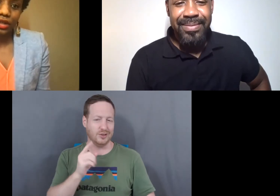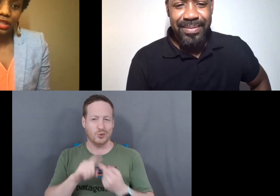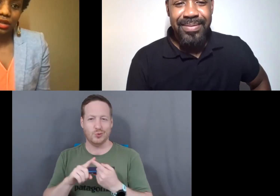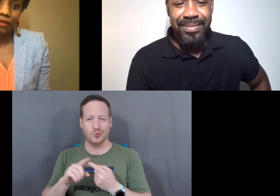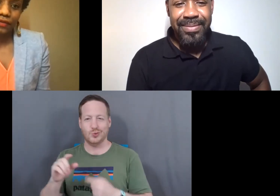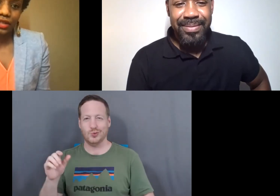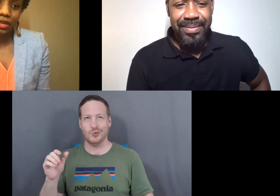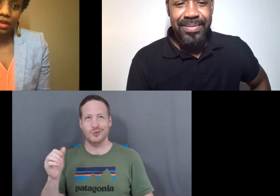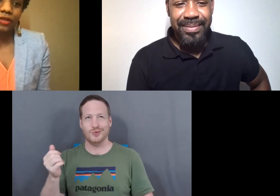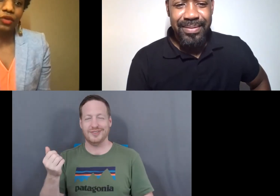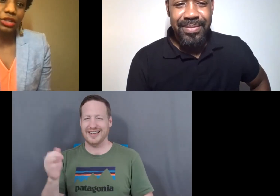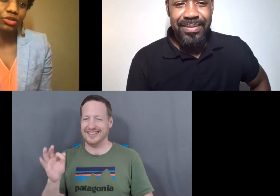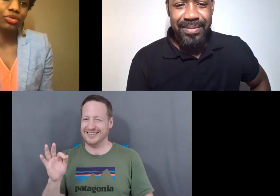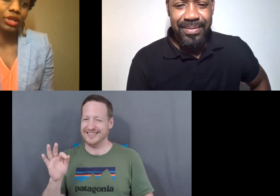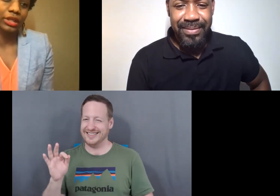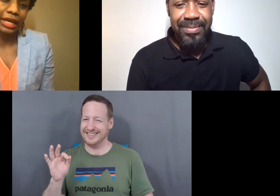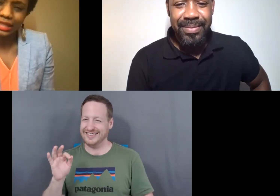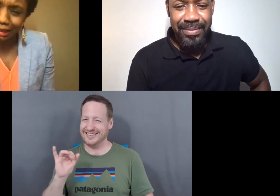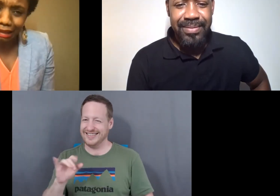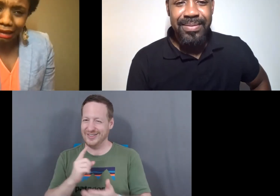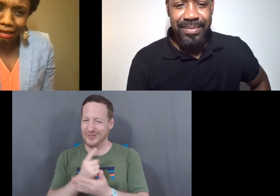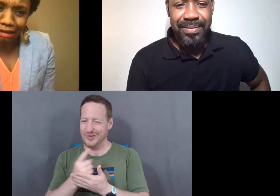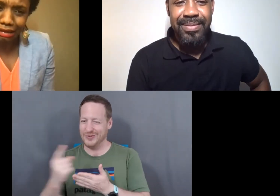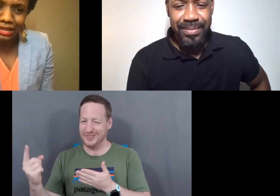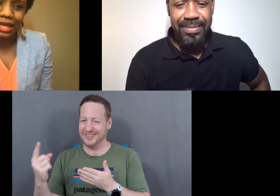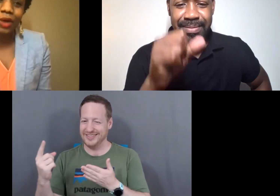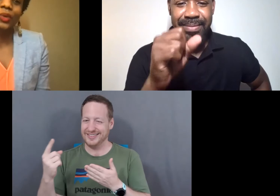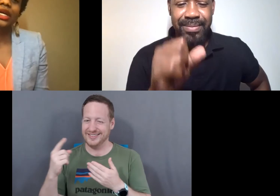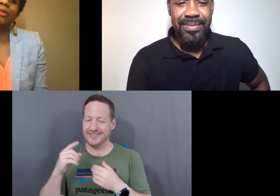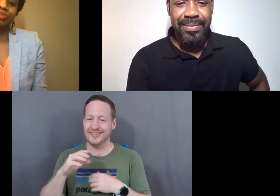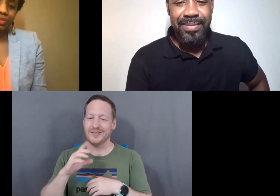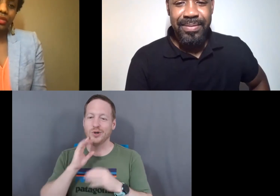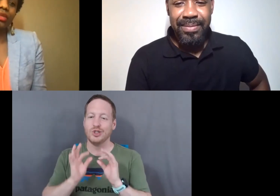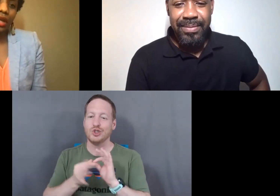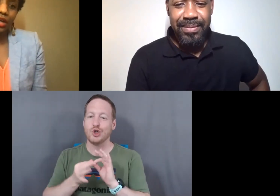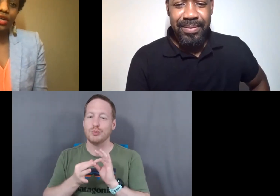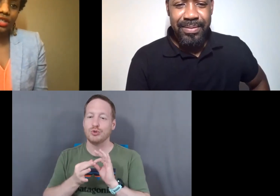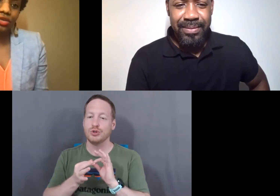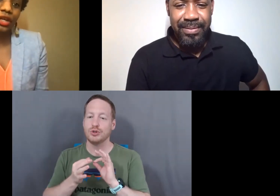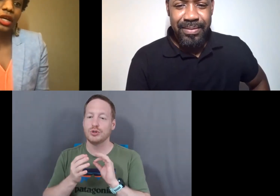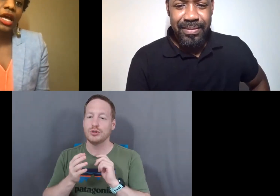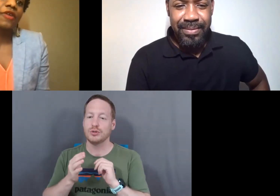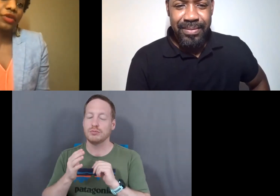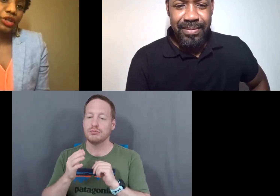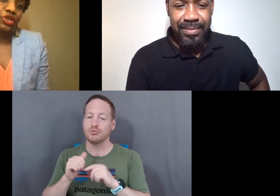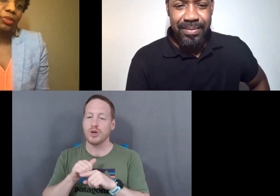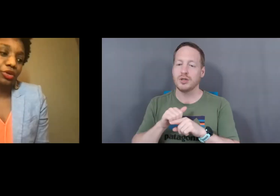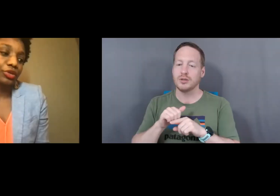14th, 15th? Yeah, the 14th through the 19th, I think it is, that week. And Ernest is agreeing for the interpreters